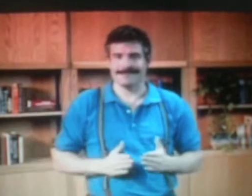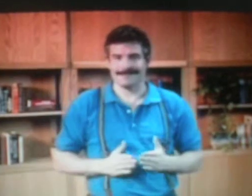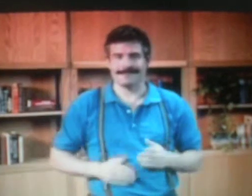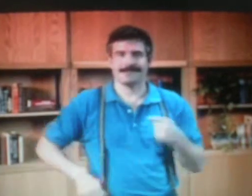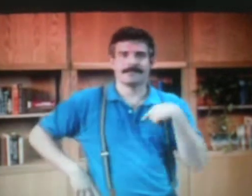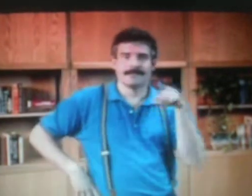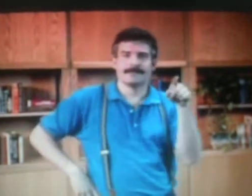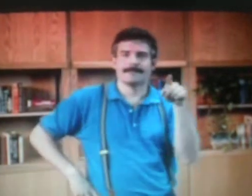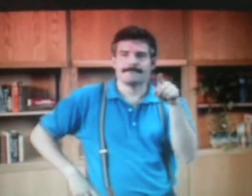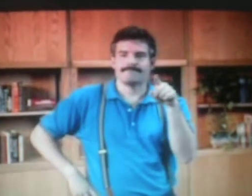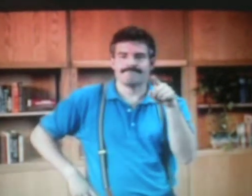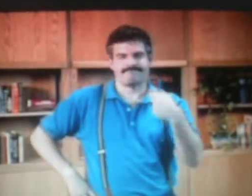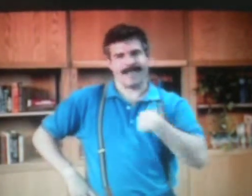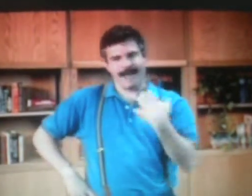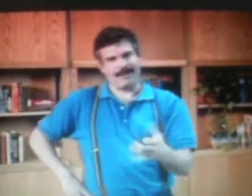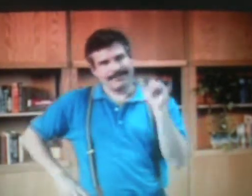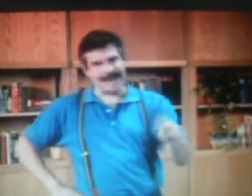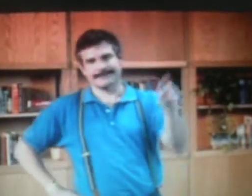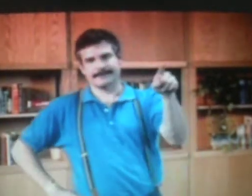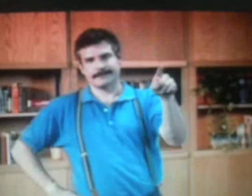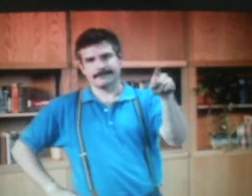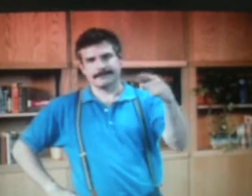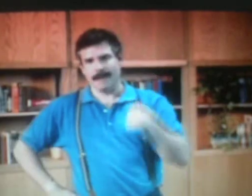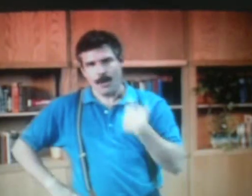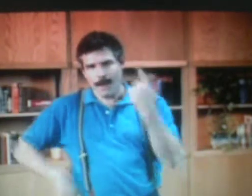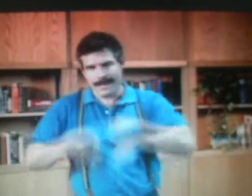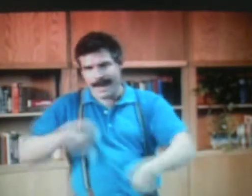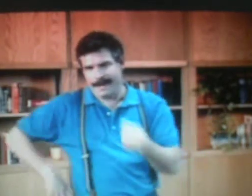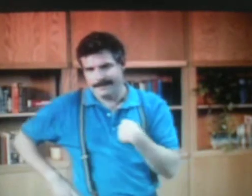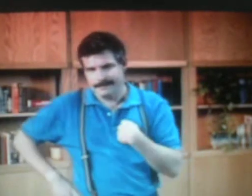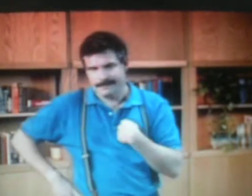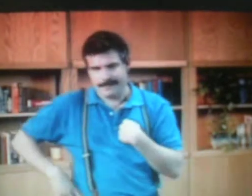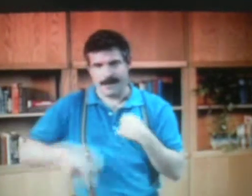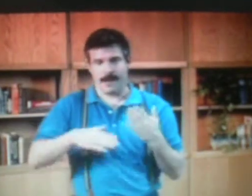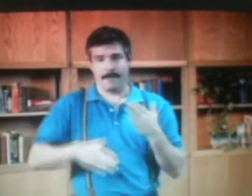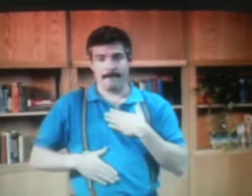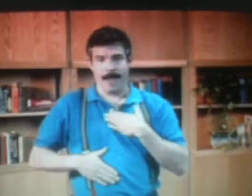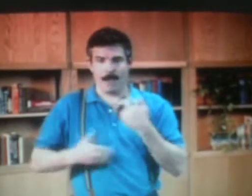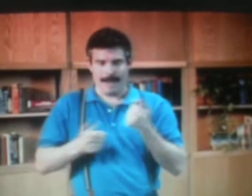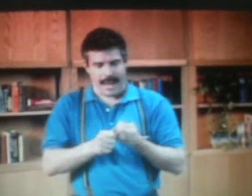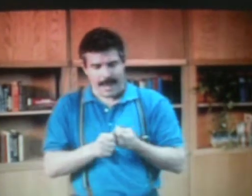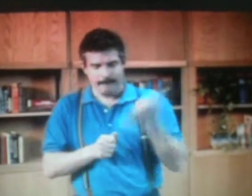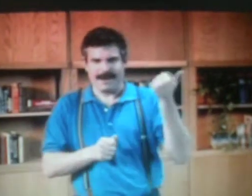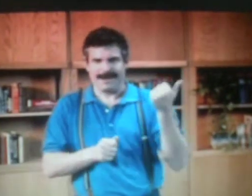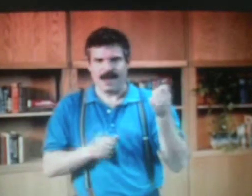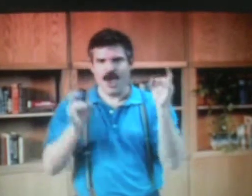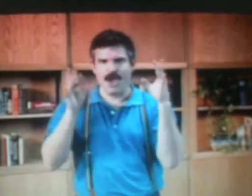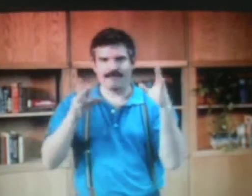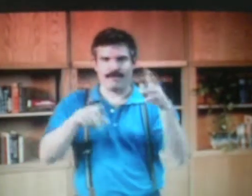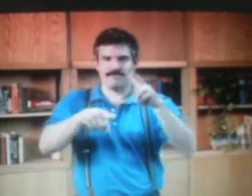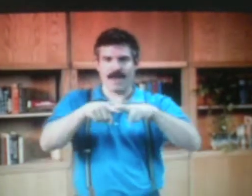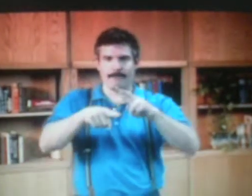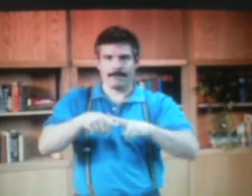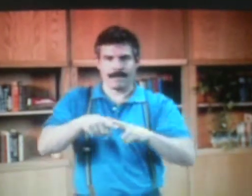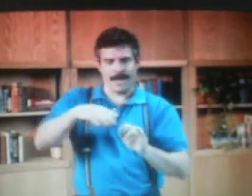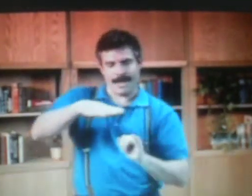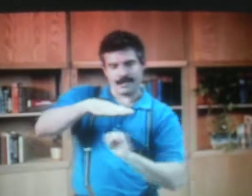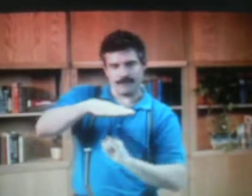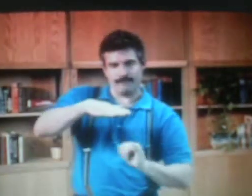I believe they should share their stories of how they were successful as artists, and I want to be like that. So I want to get rid